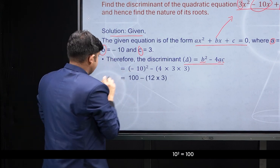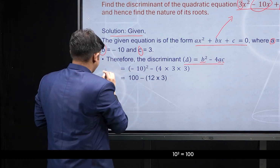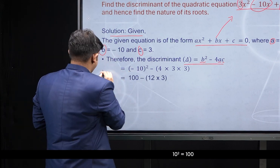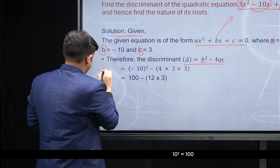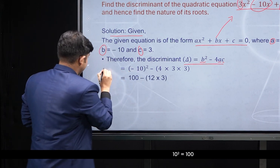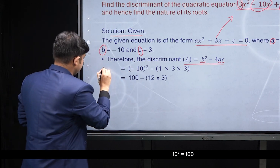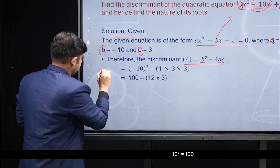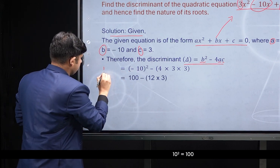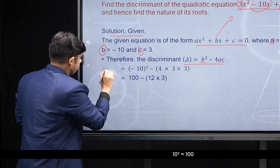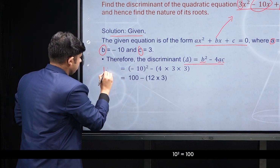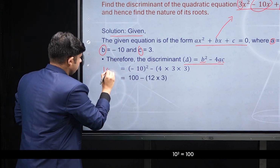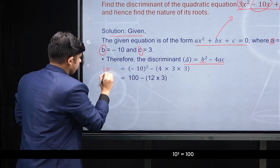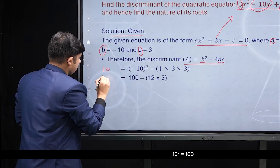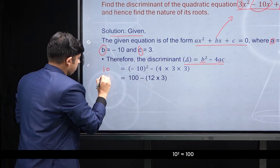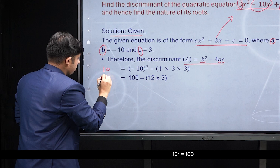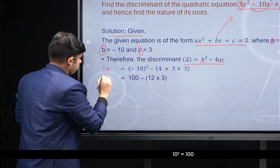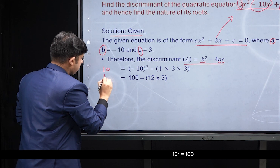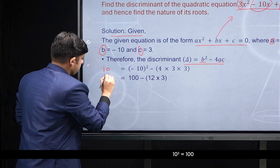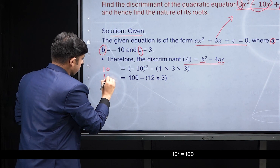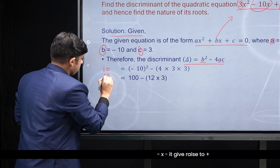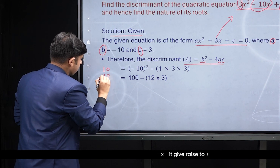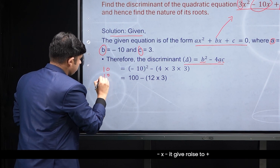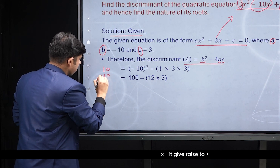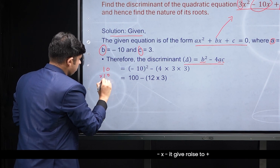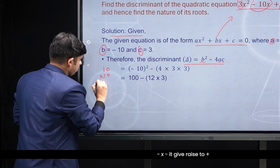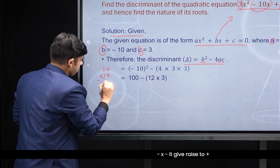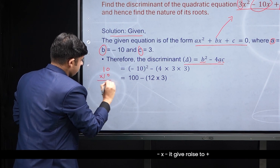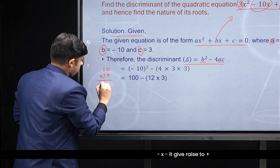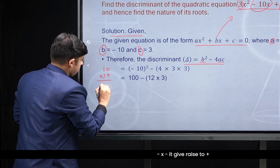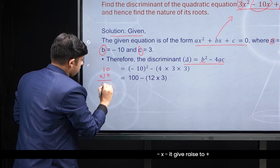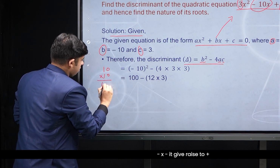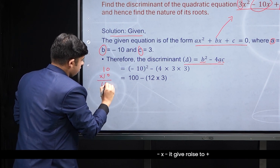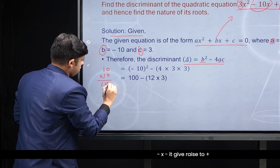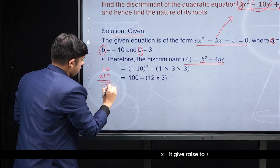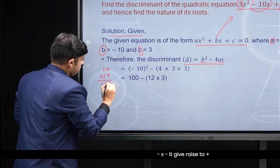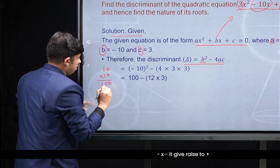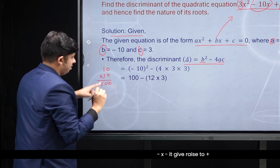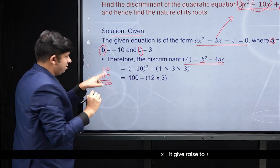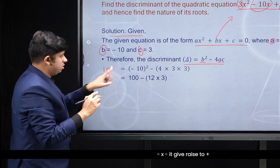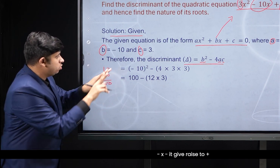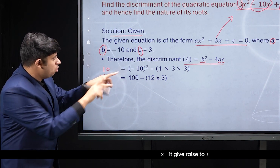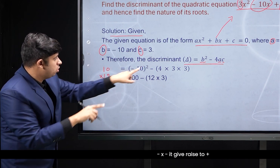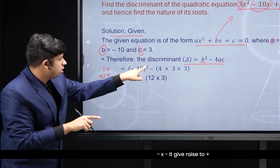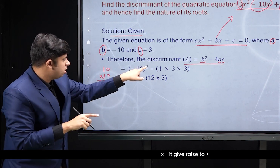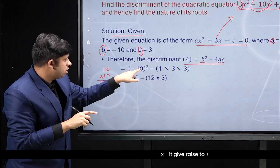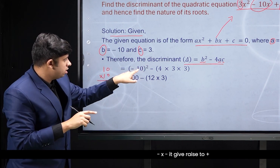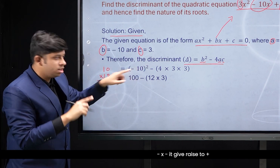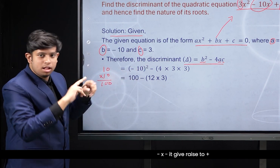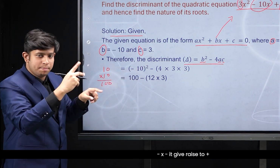Ten square, that is equal to 100. Minus into minus, it gives us to plus.